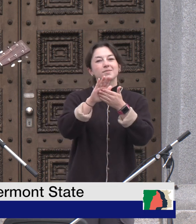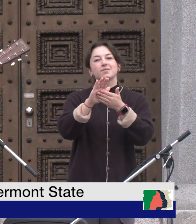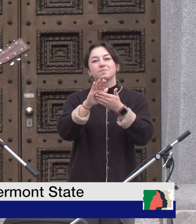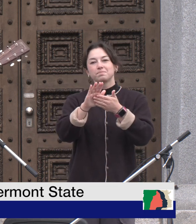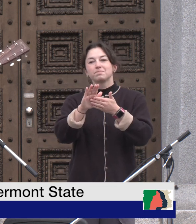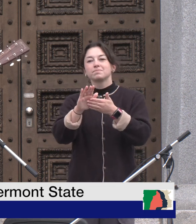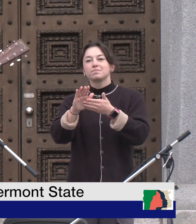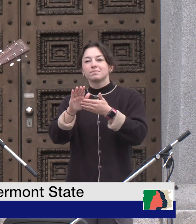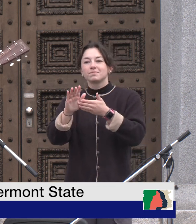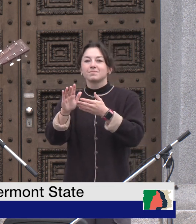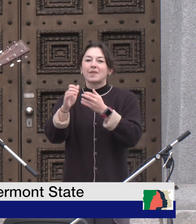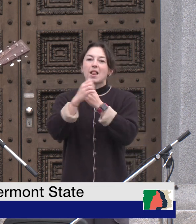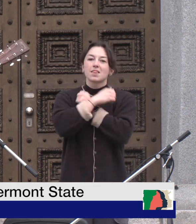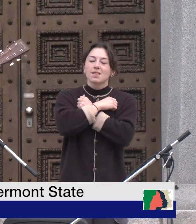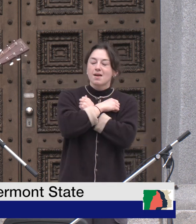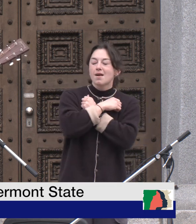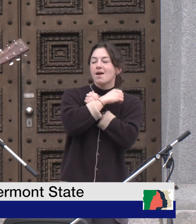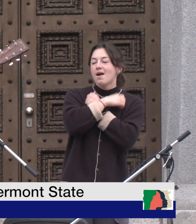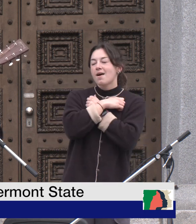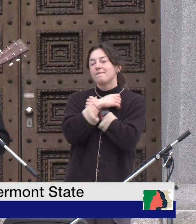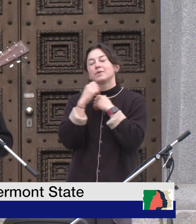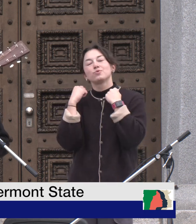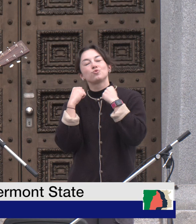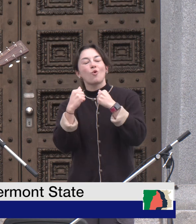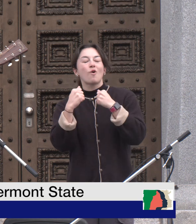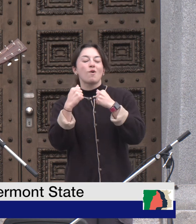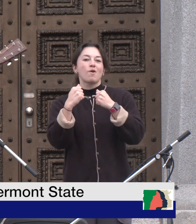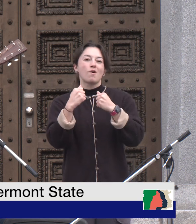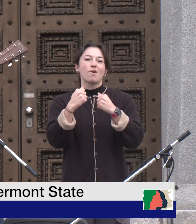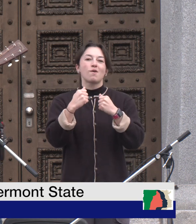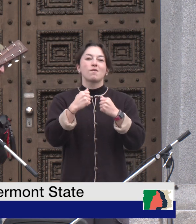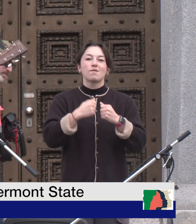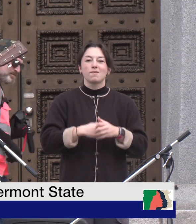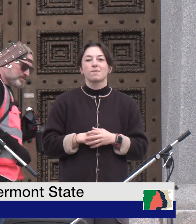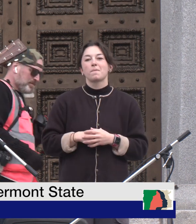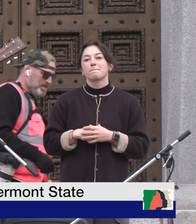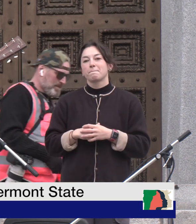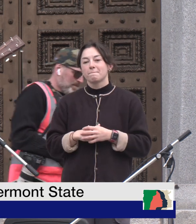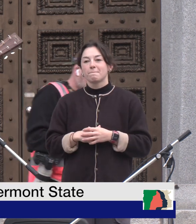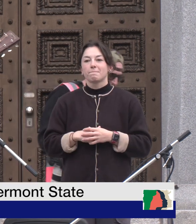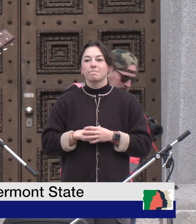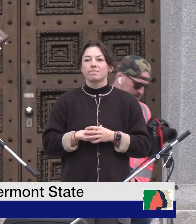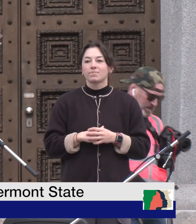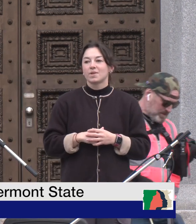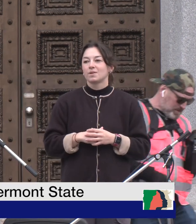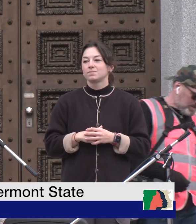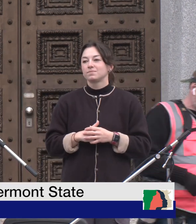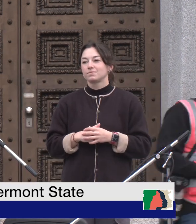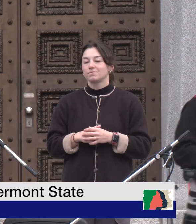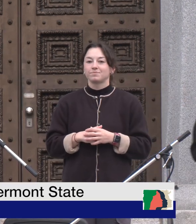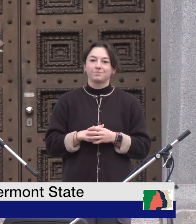that. Love is stronger than that.